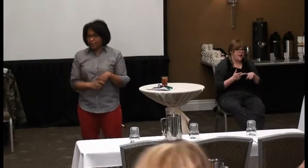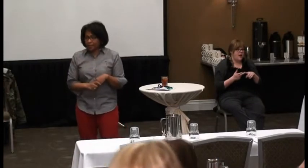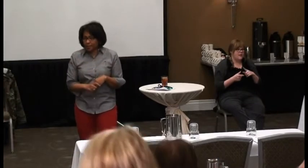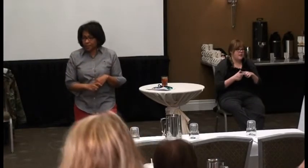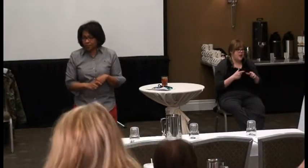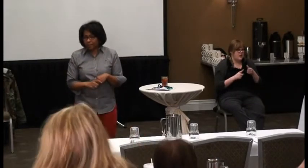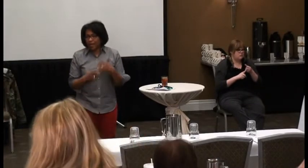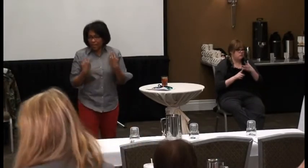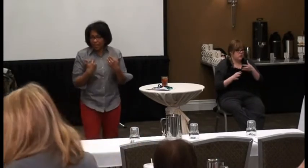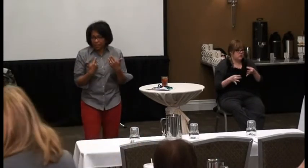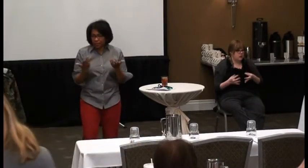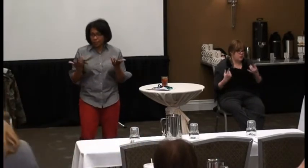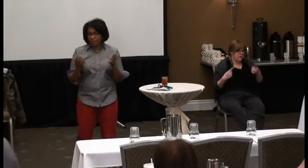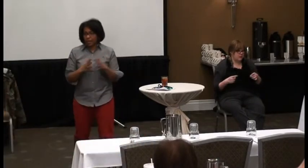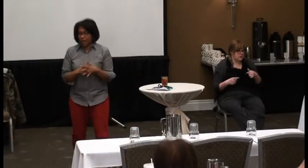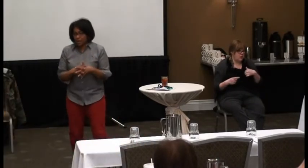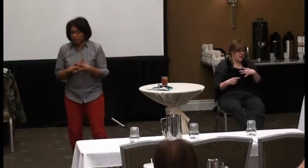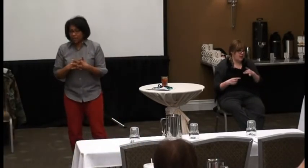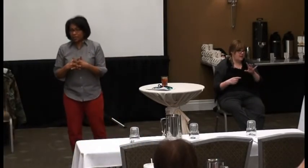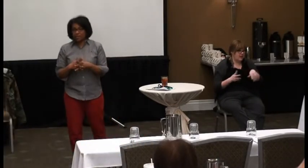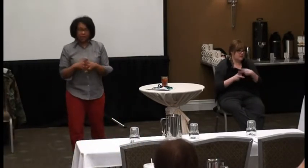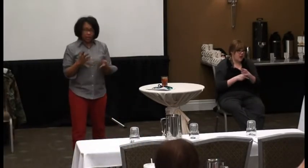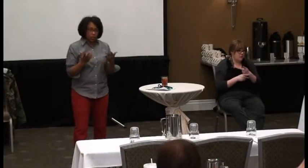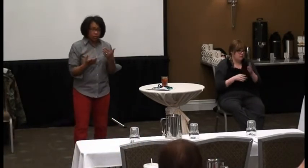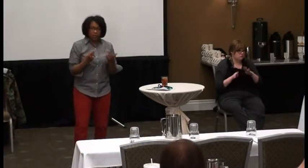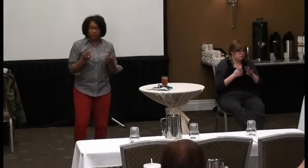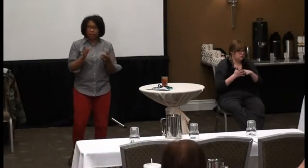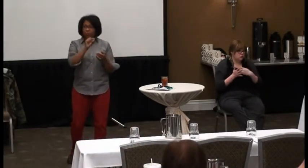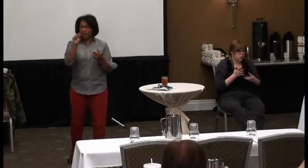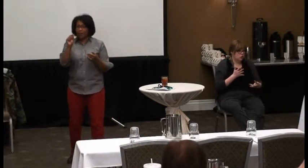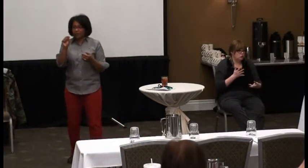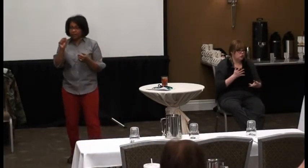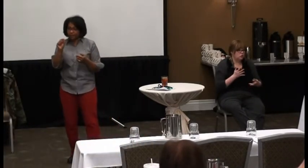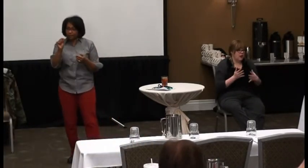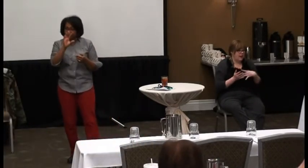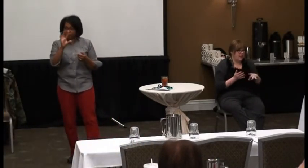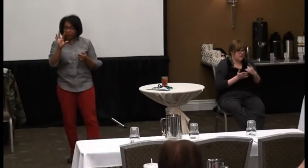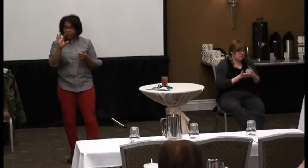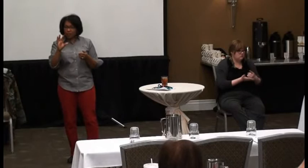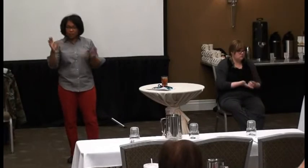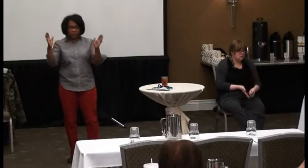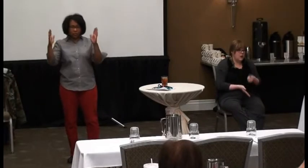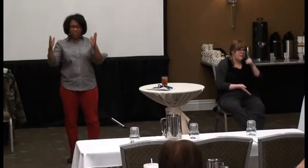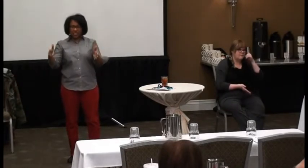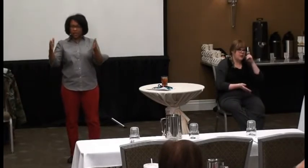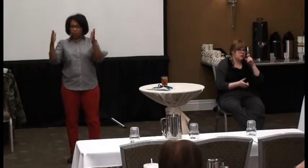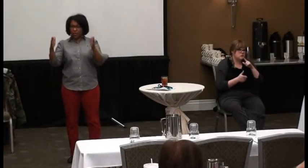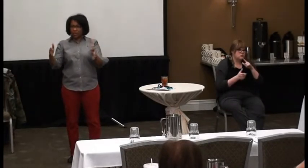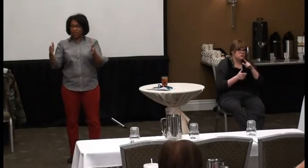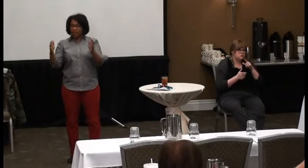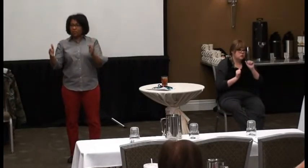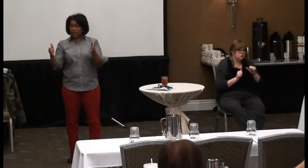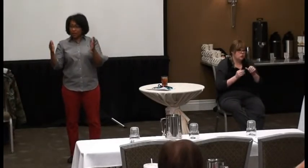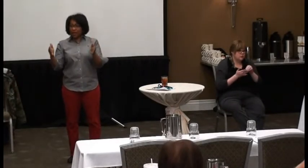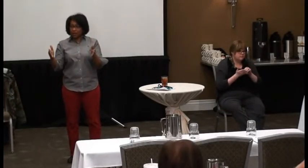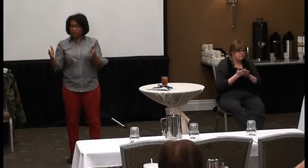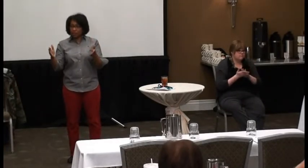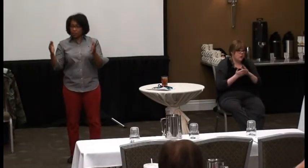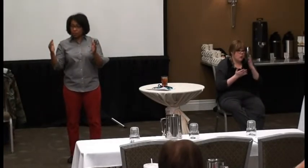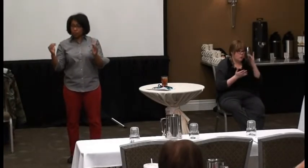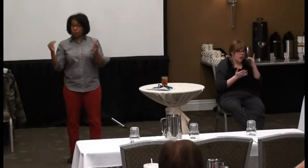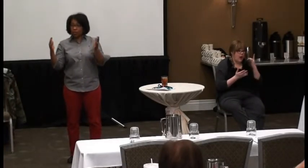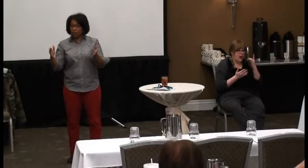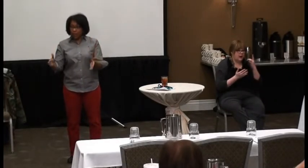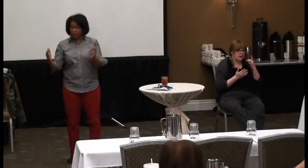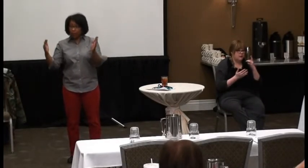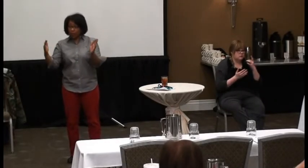I like those. I like those, yeah. Because then you can notate it, with something, so it's basically that weekly. So I have a lot of kids